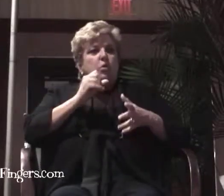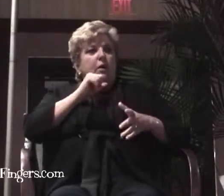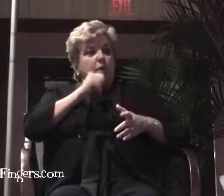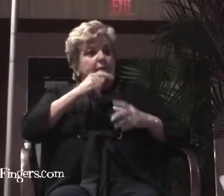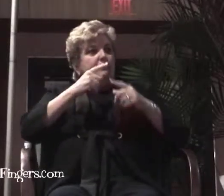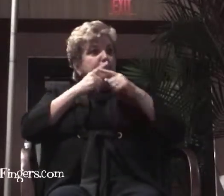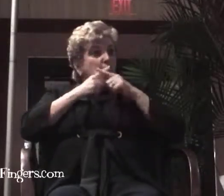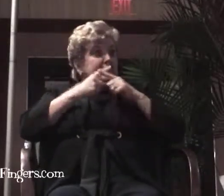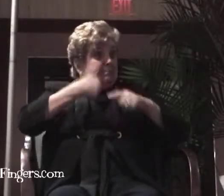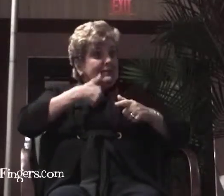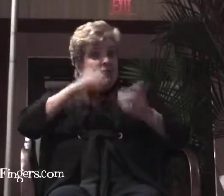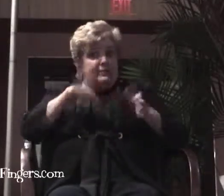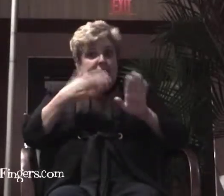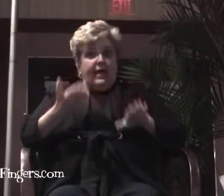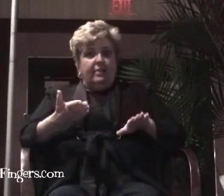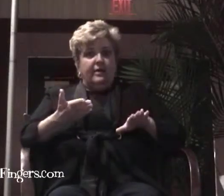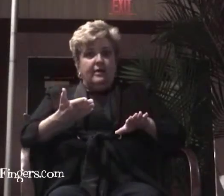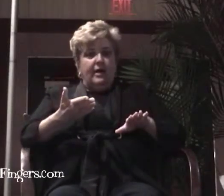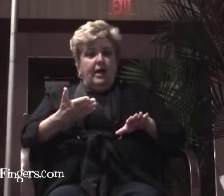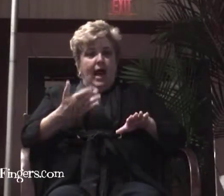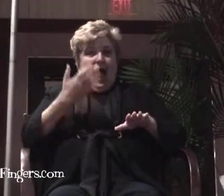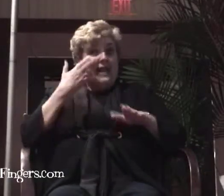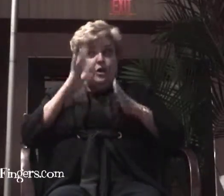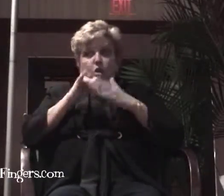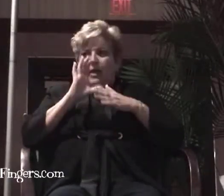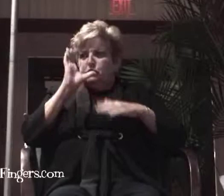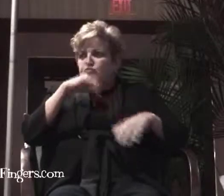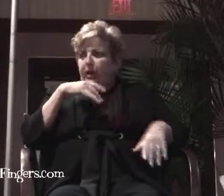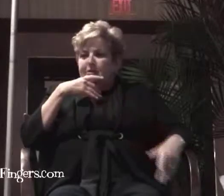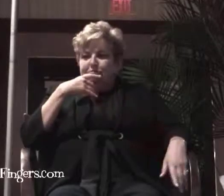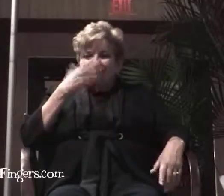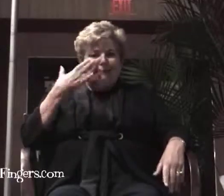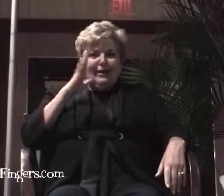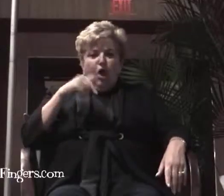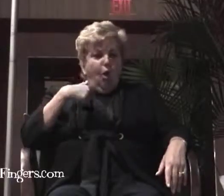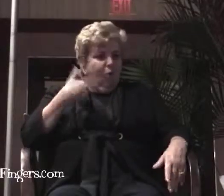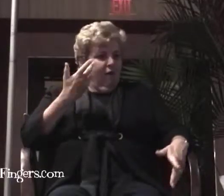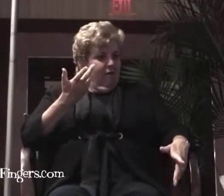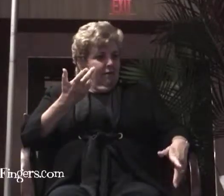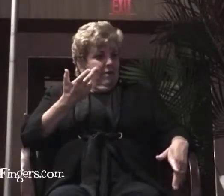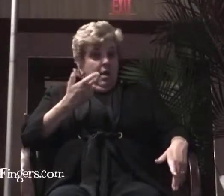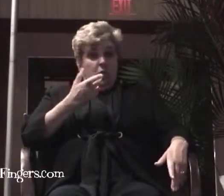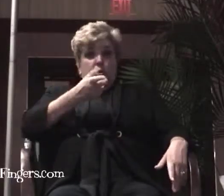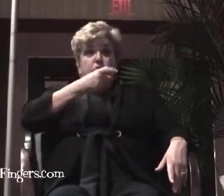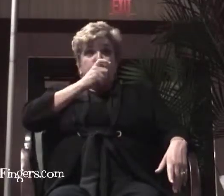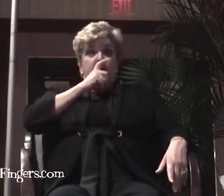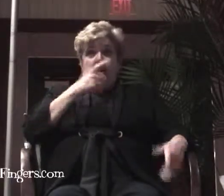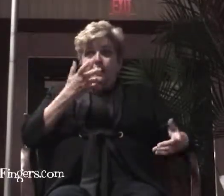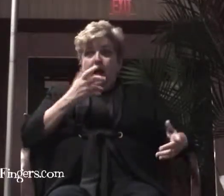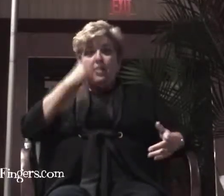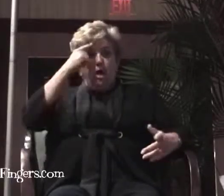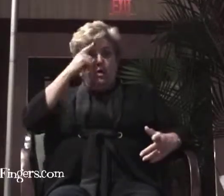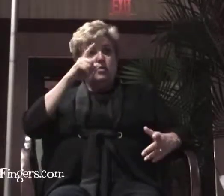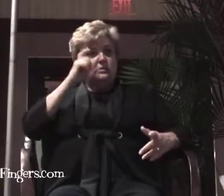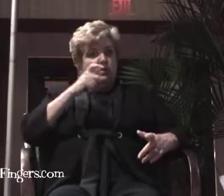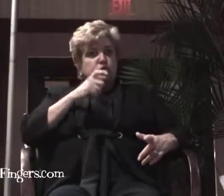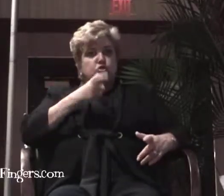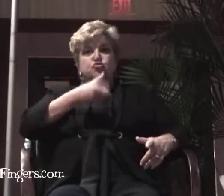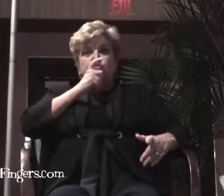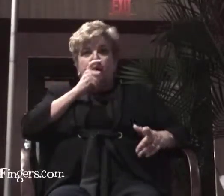that there was anything queer about that. I just would drink and drink, and I thought the purpose of drinking was to get drunk, so when I got drunk, I thought there